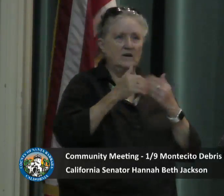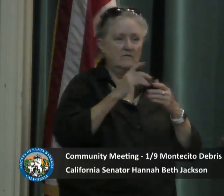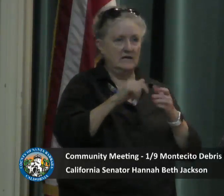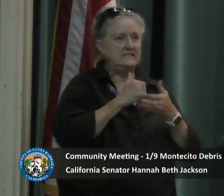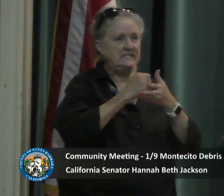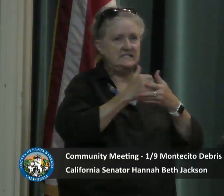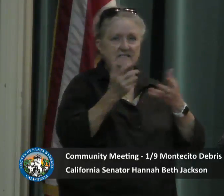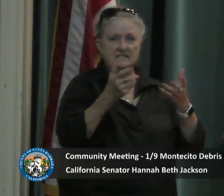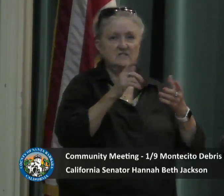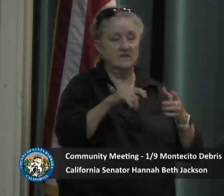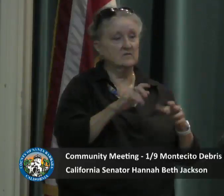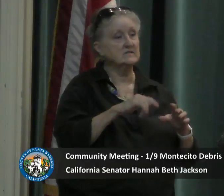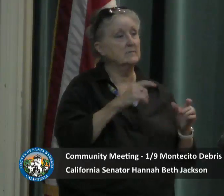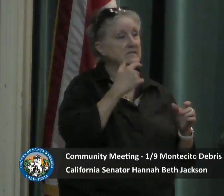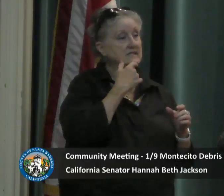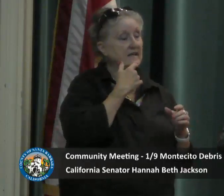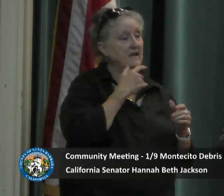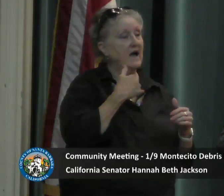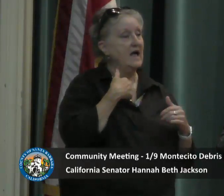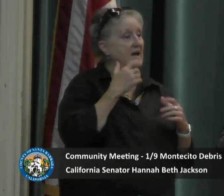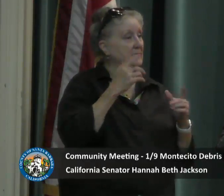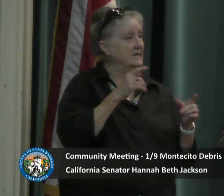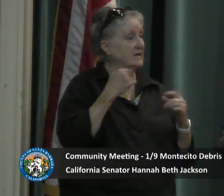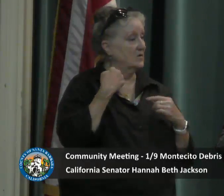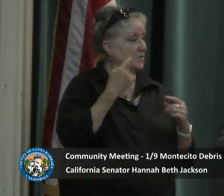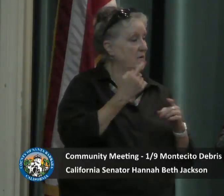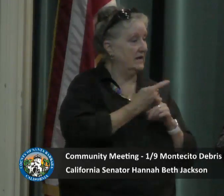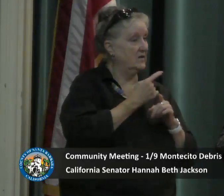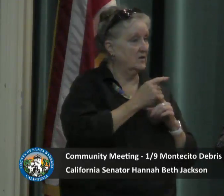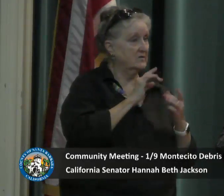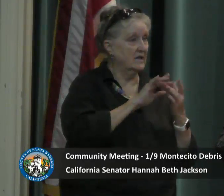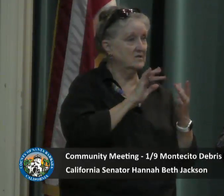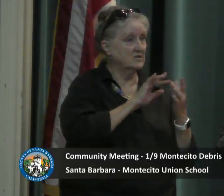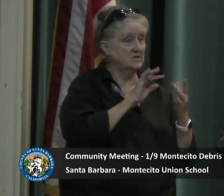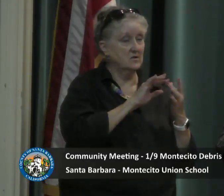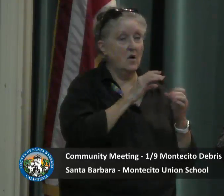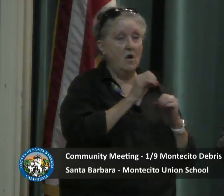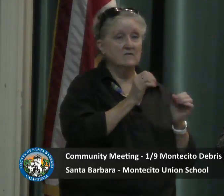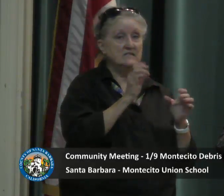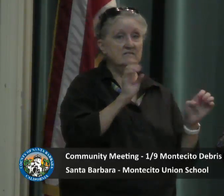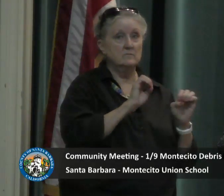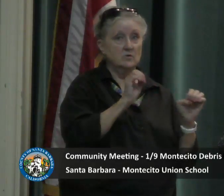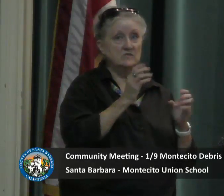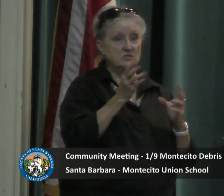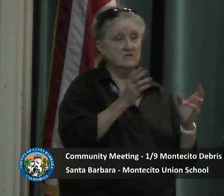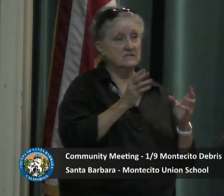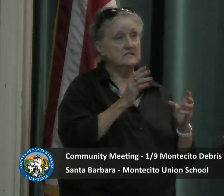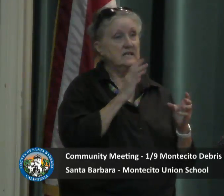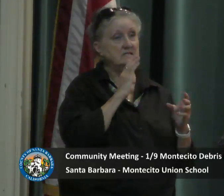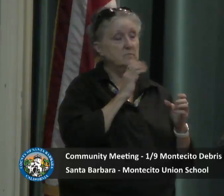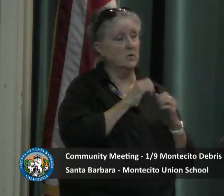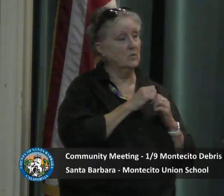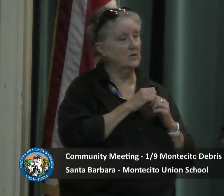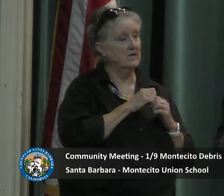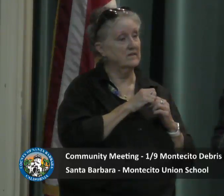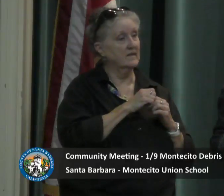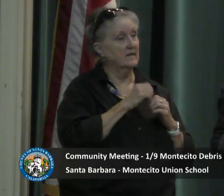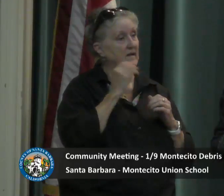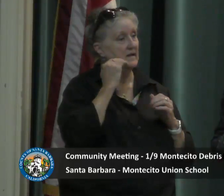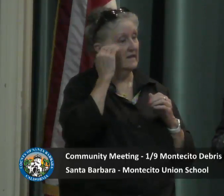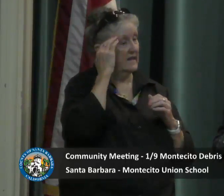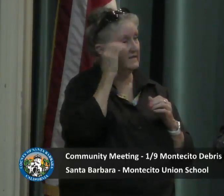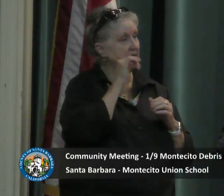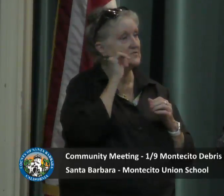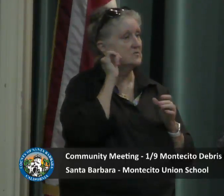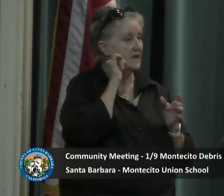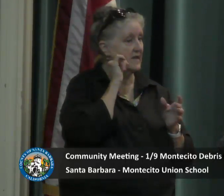regard. So let me just say I have been in regular touch with the Office of Emergency Services. I spoke with the head of it